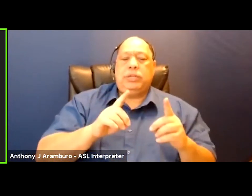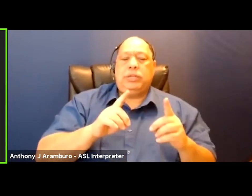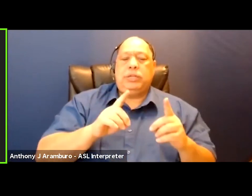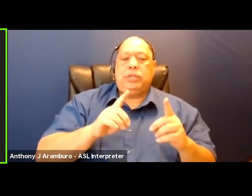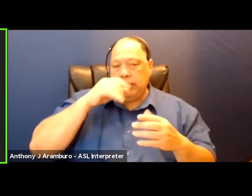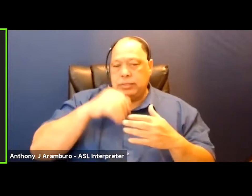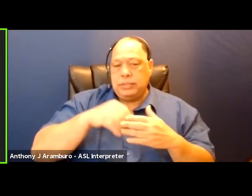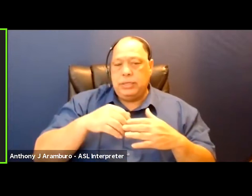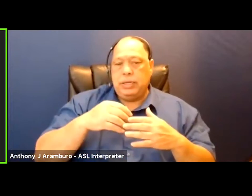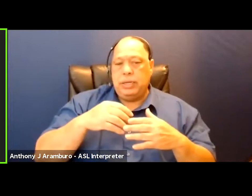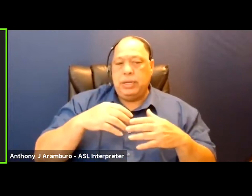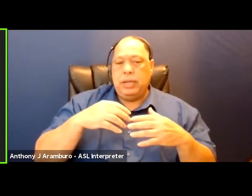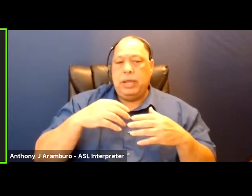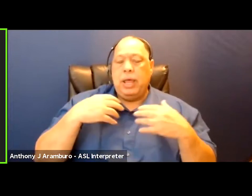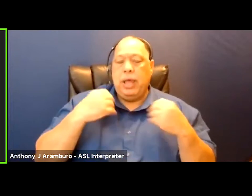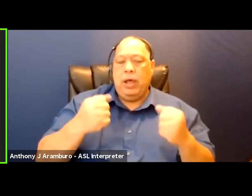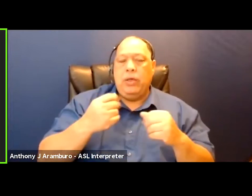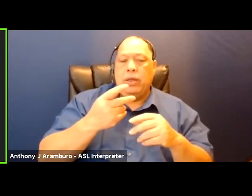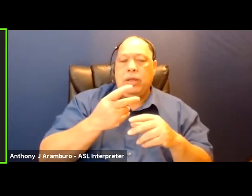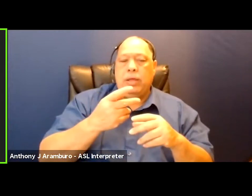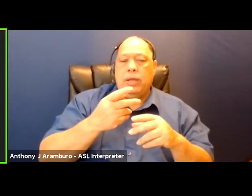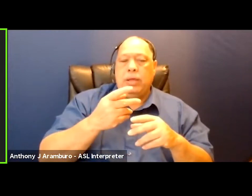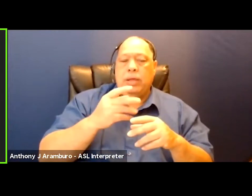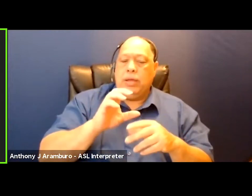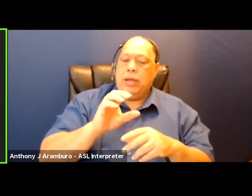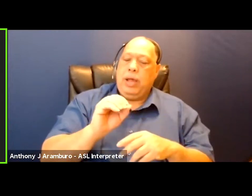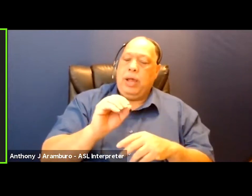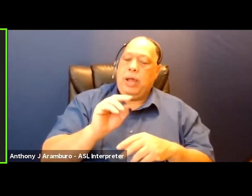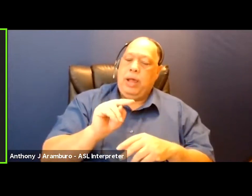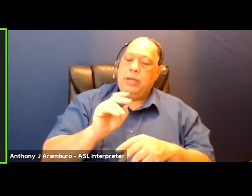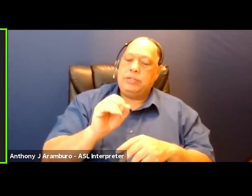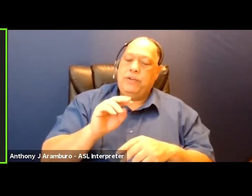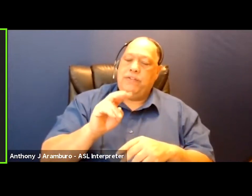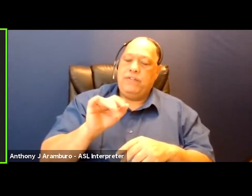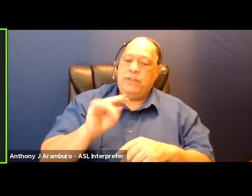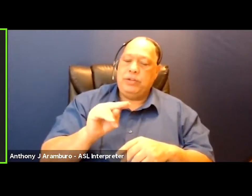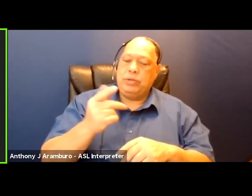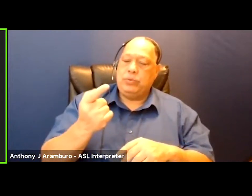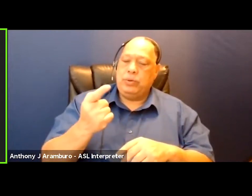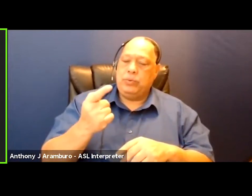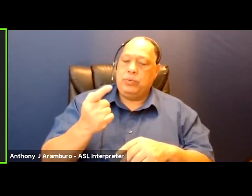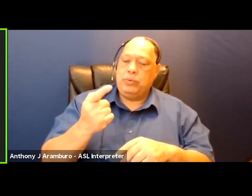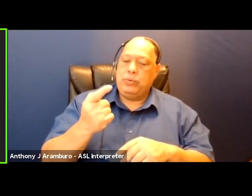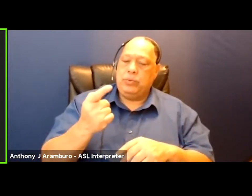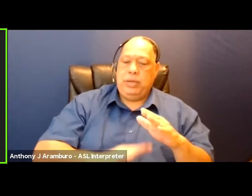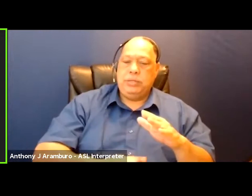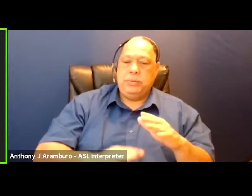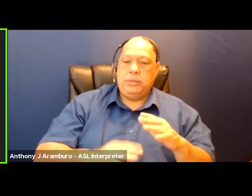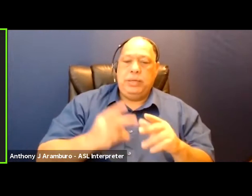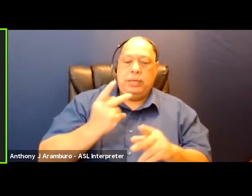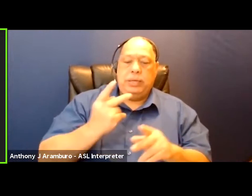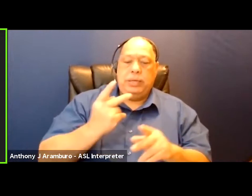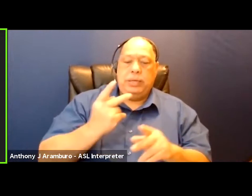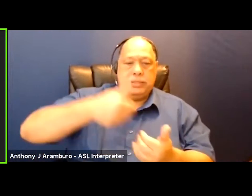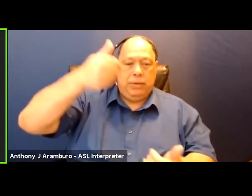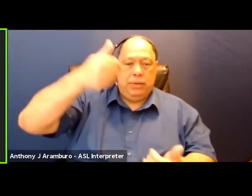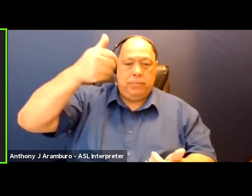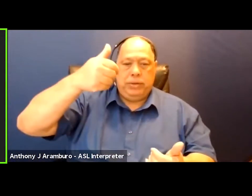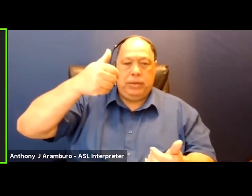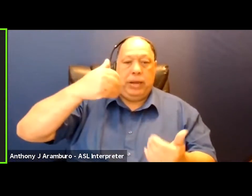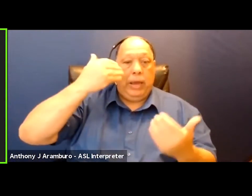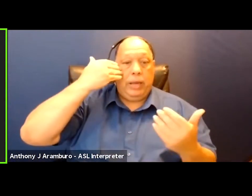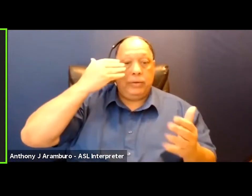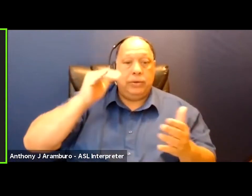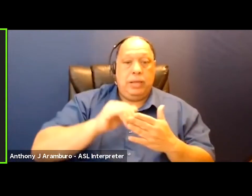health conservation 21 in the basement. We were kept completely separate, and although I didn't know it then,